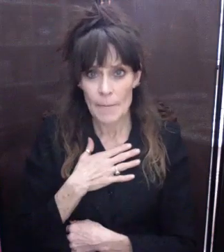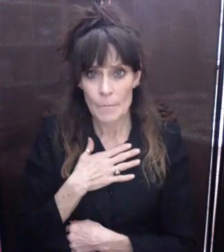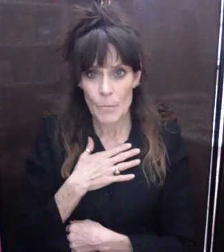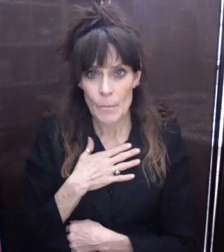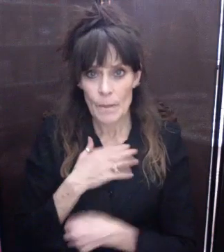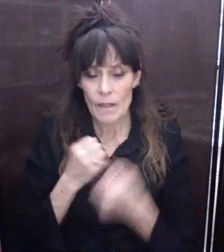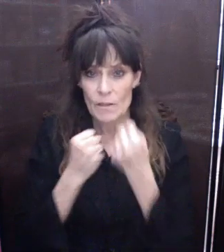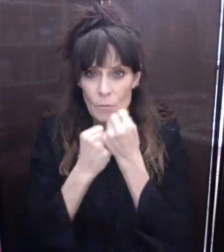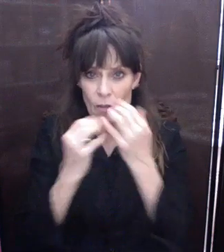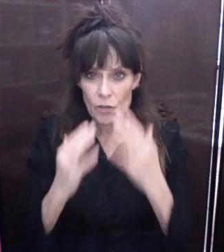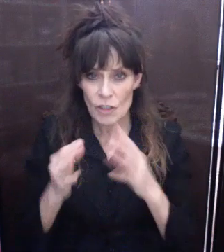sponsorship chain, if you will,